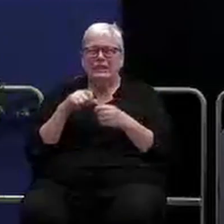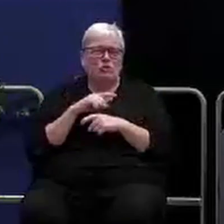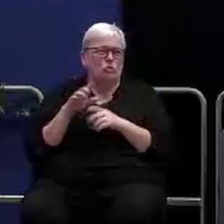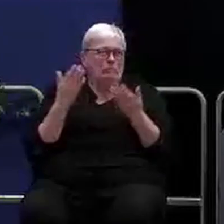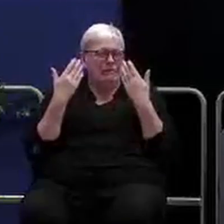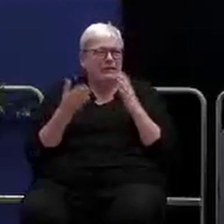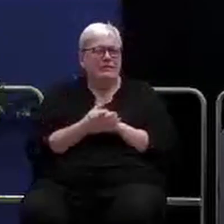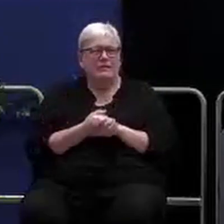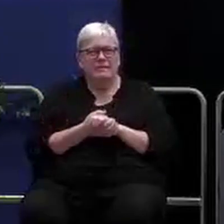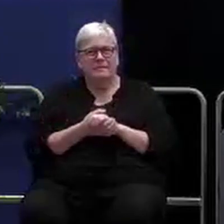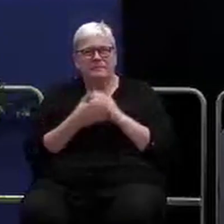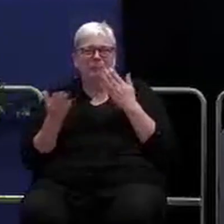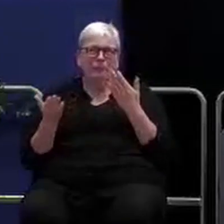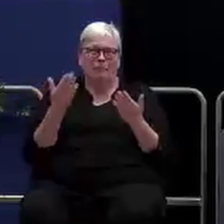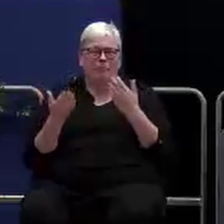It's my two things.